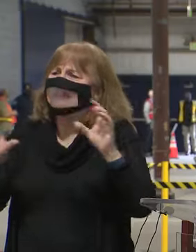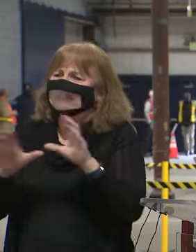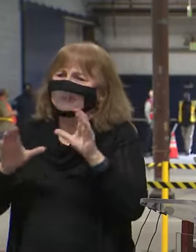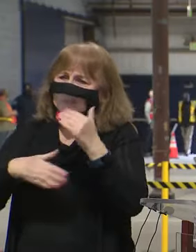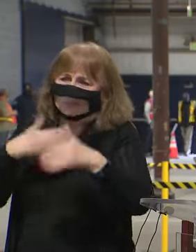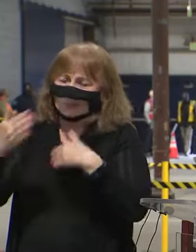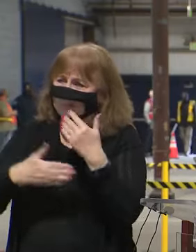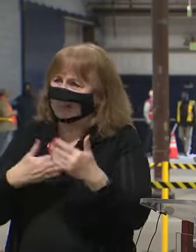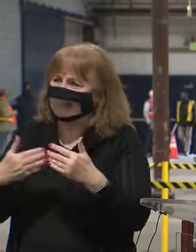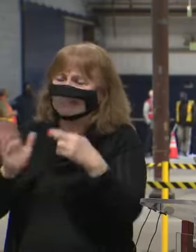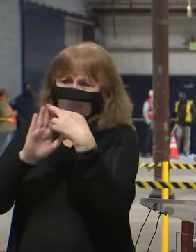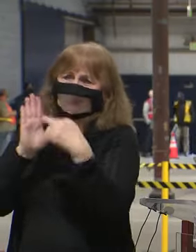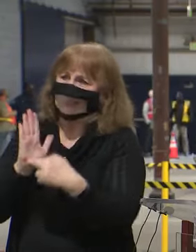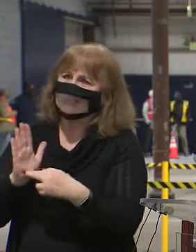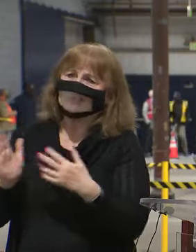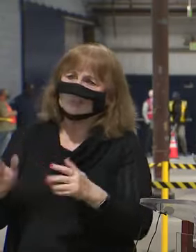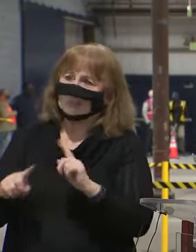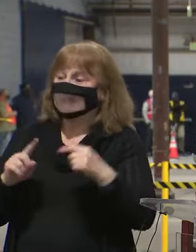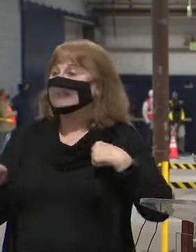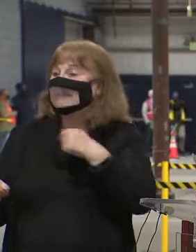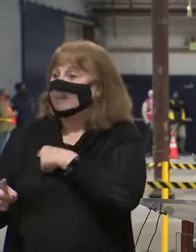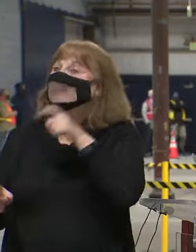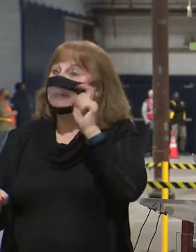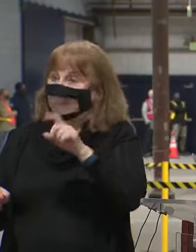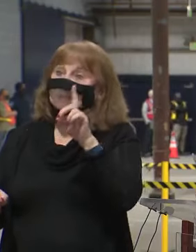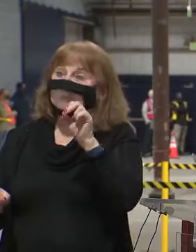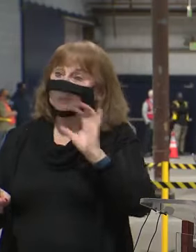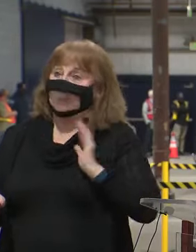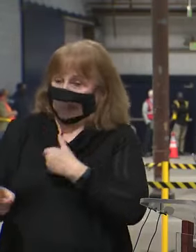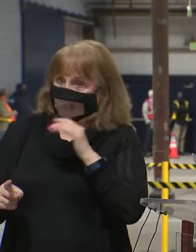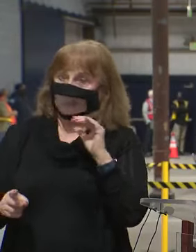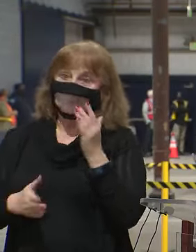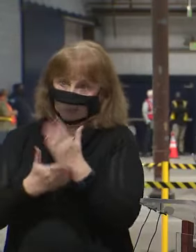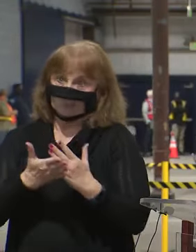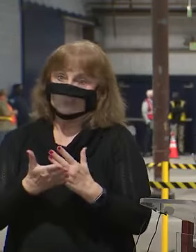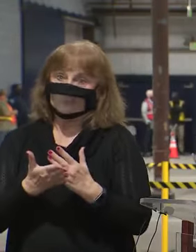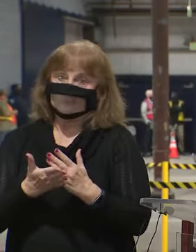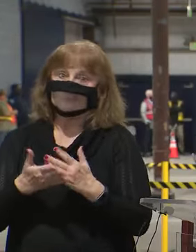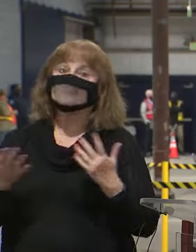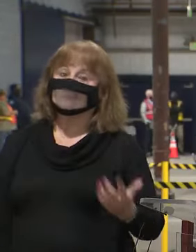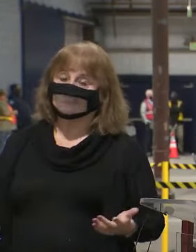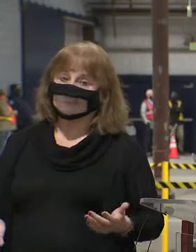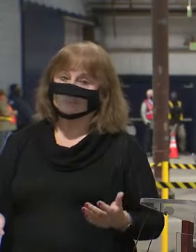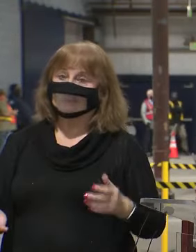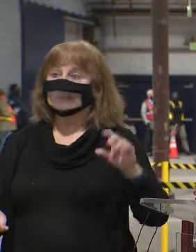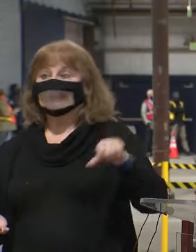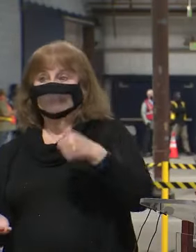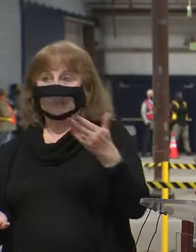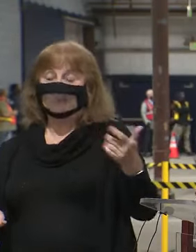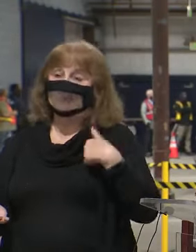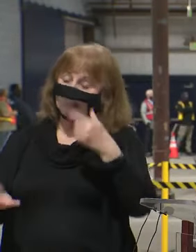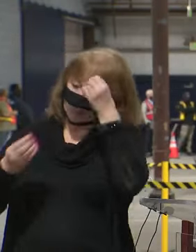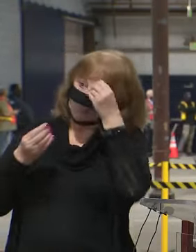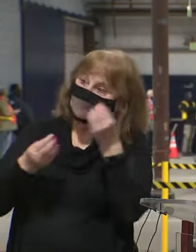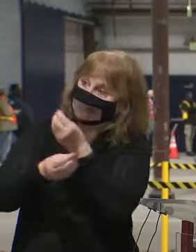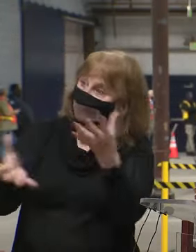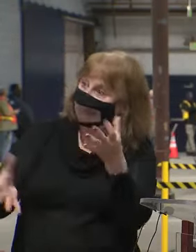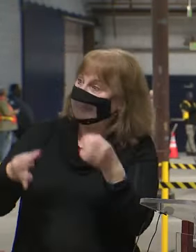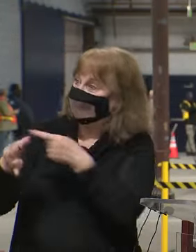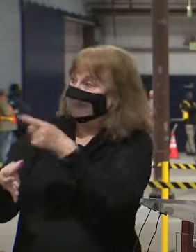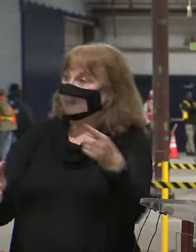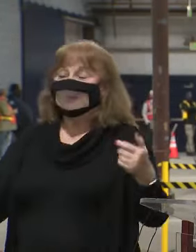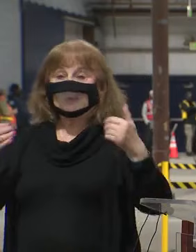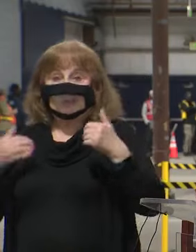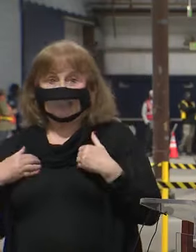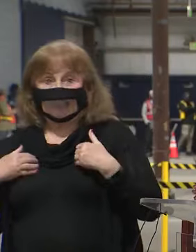the process, to register, but we must do our part. The other thing I would say is that if you